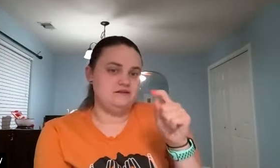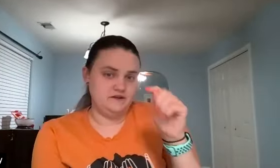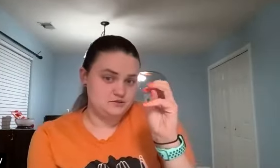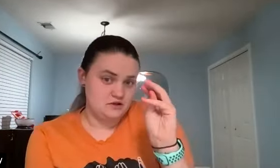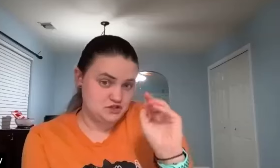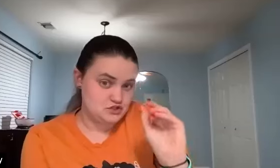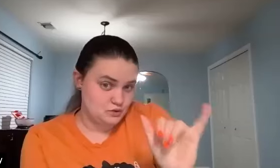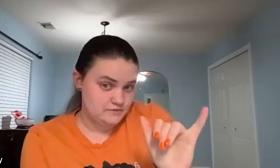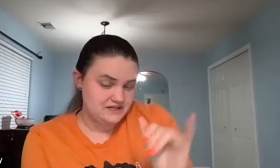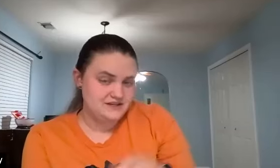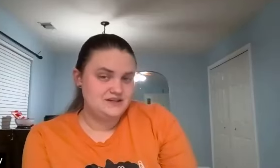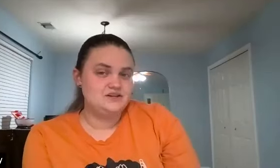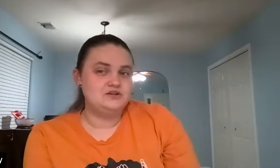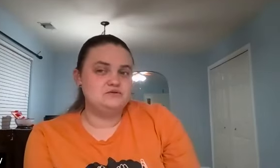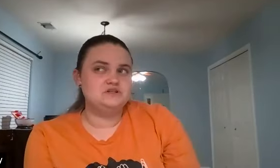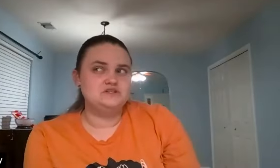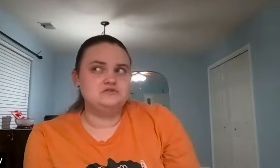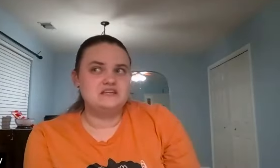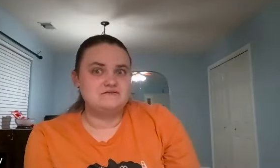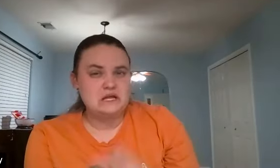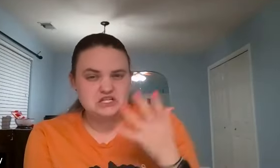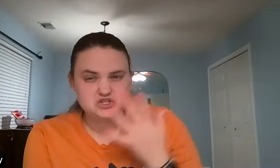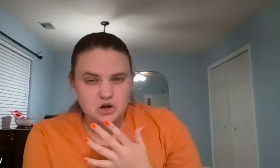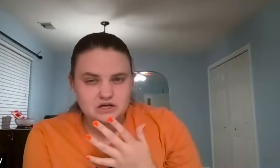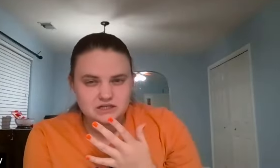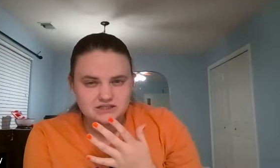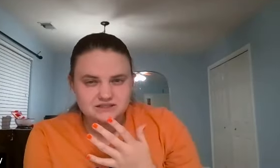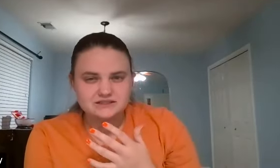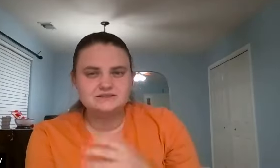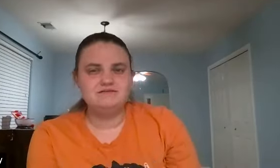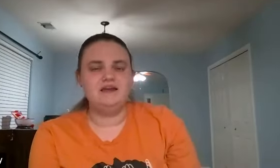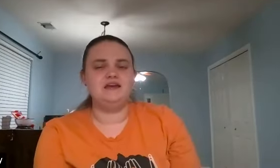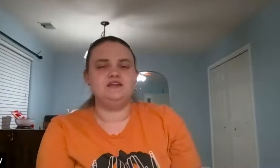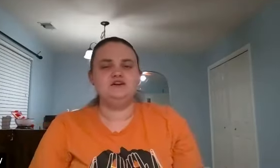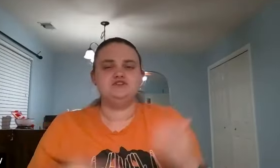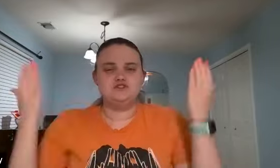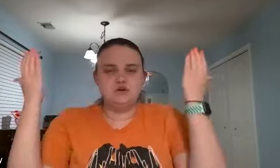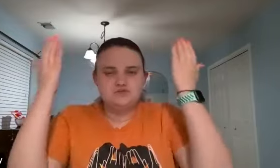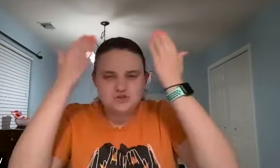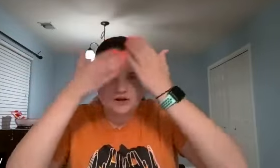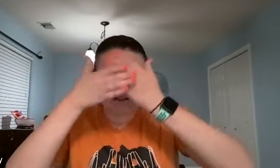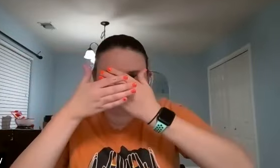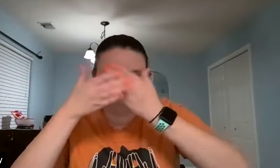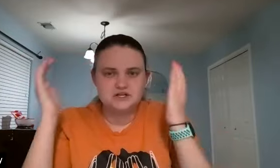finger spelling stormy, you would do the sign for like dark. And so you go dark.